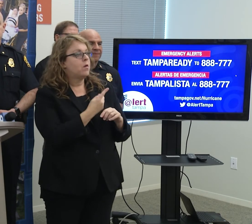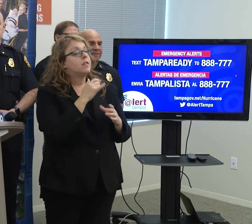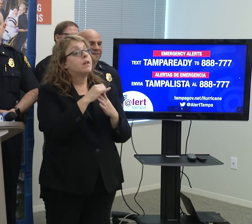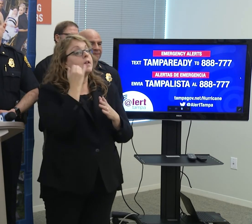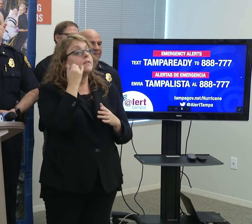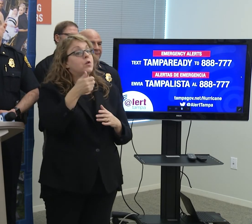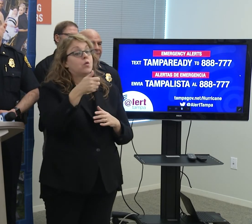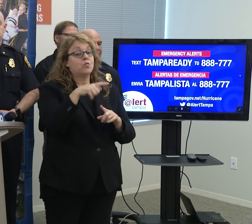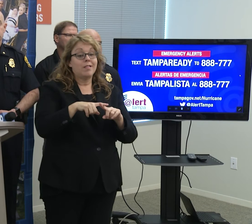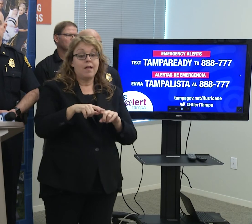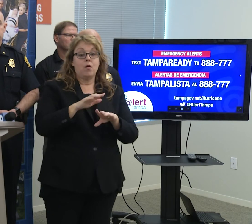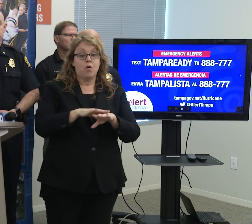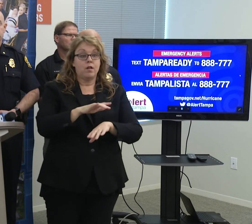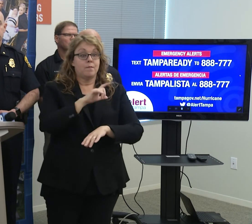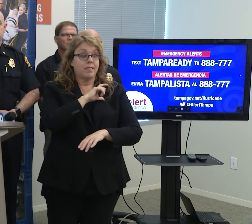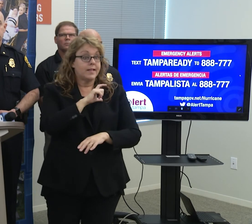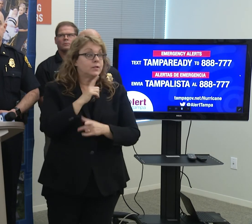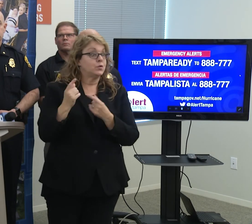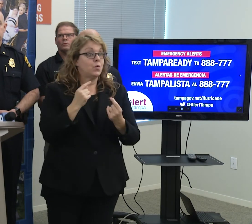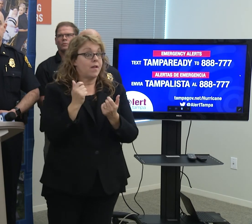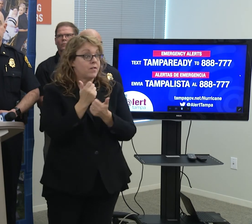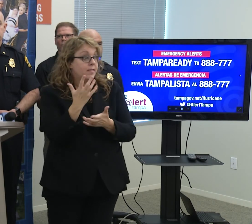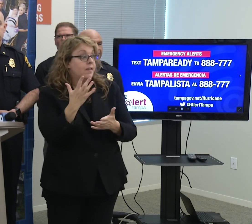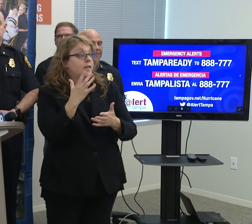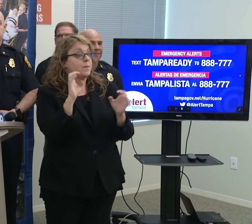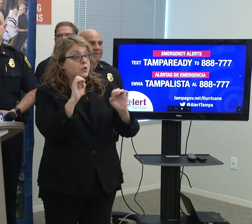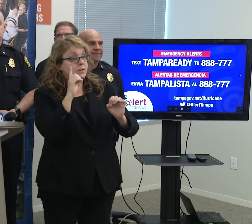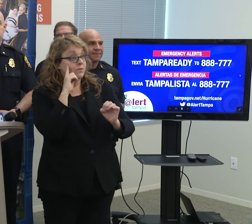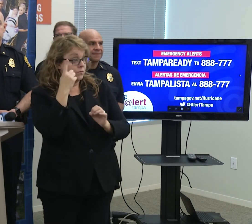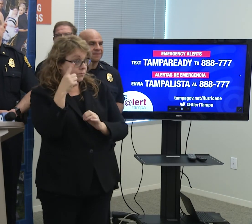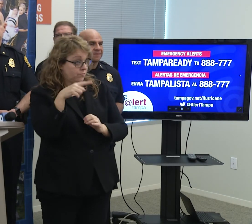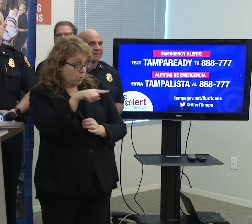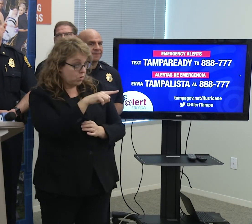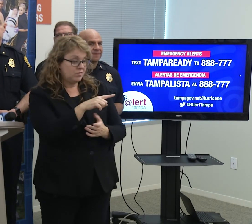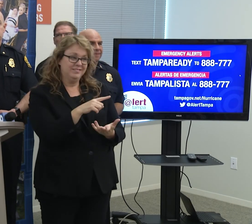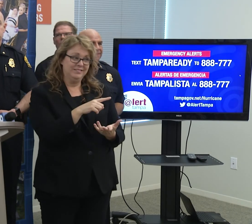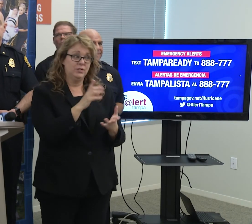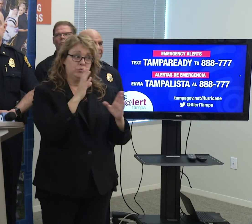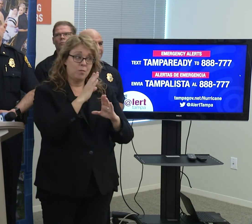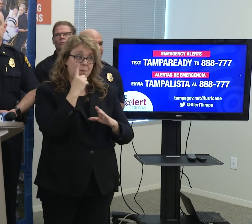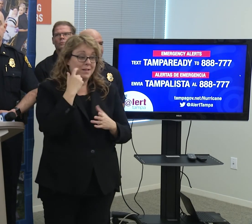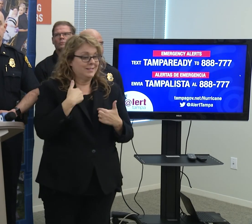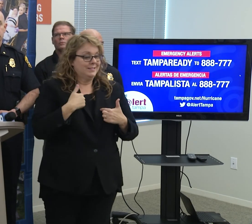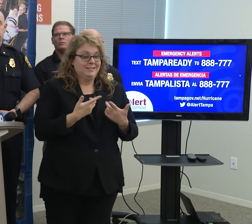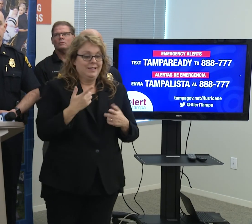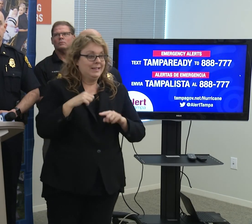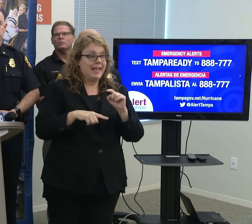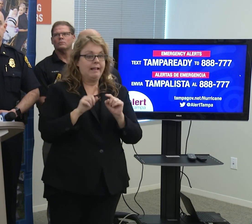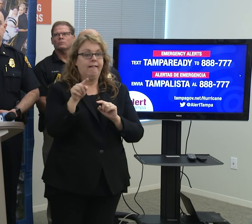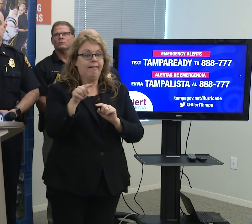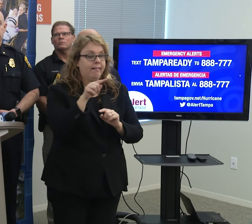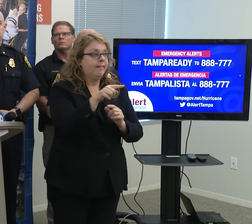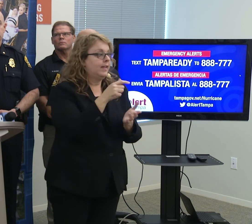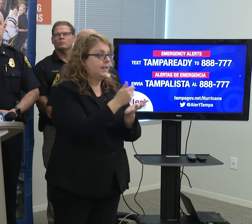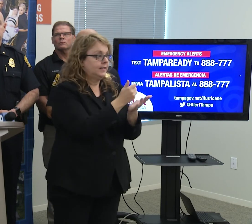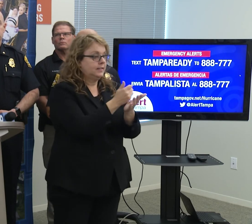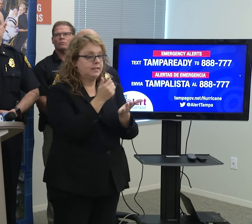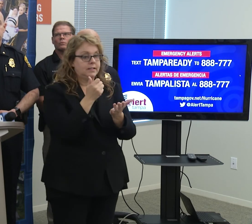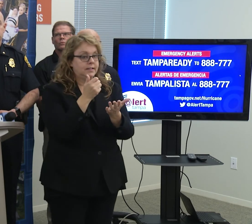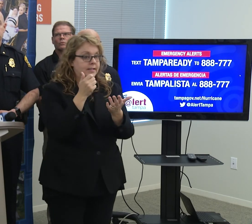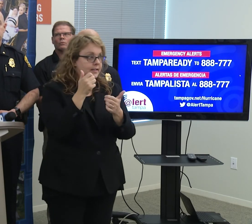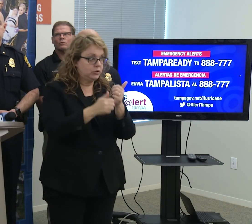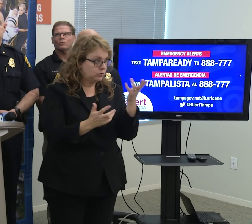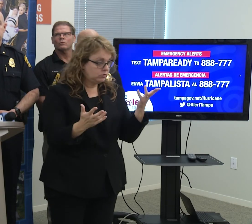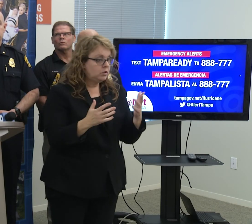If you're relying on authorities to do everything for you, you might be in trouble because we may not be able to get to you. And